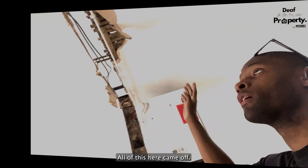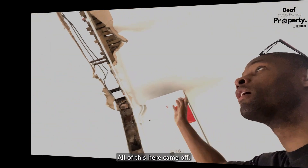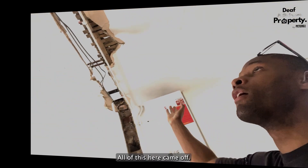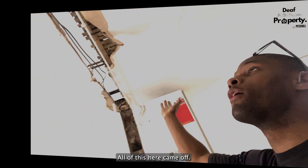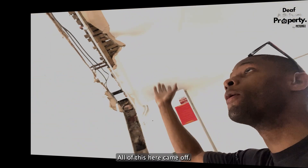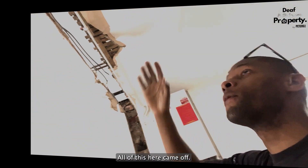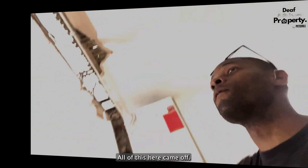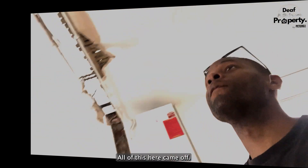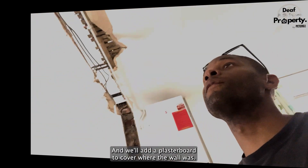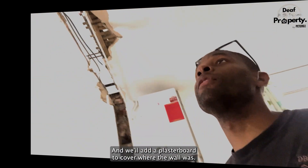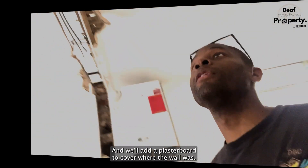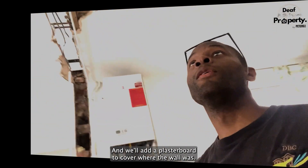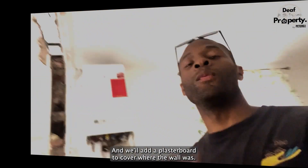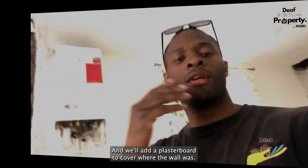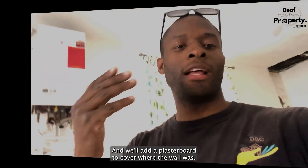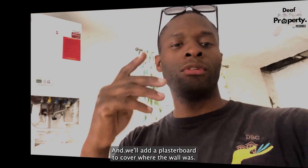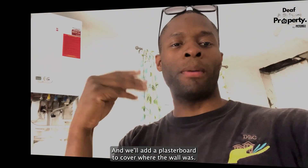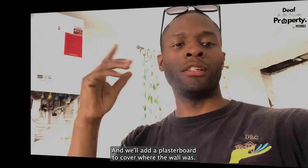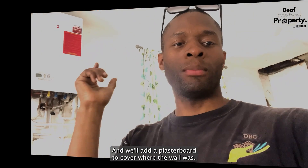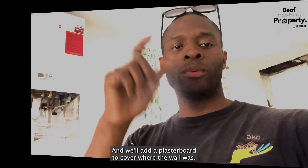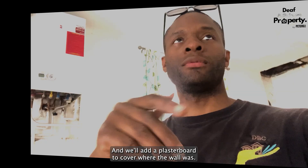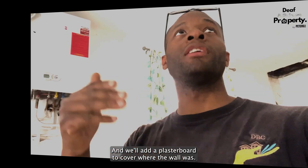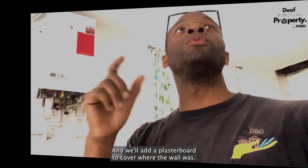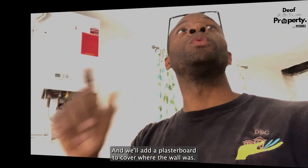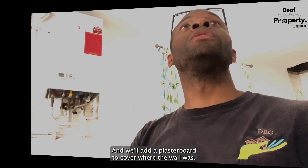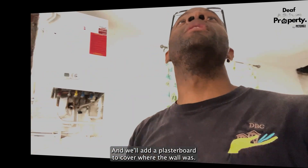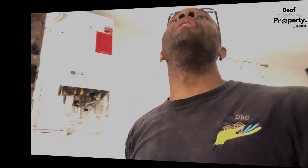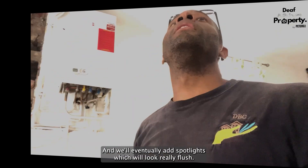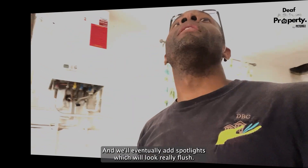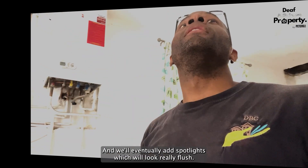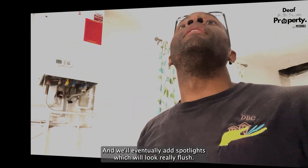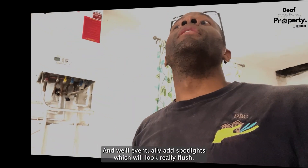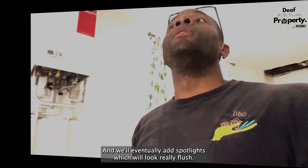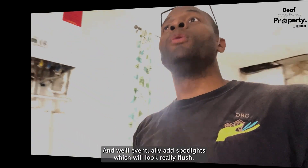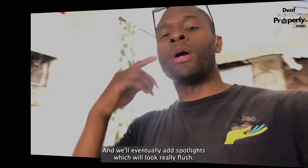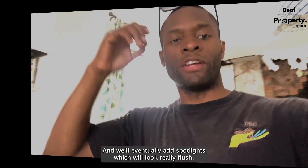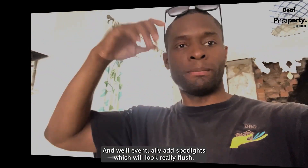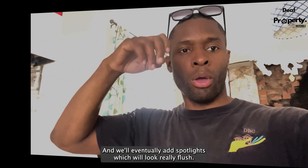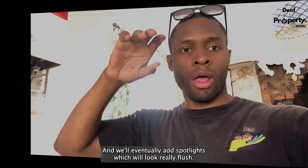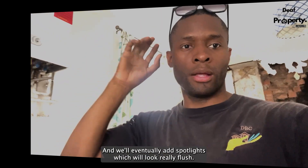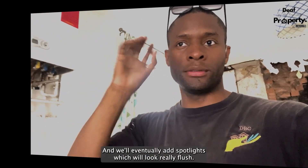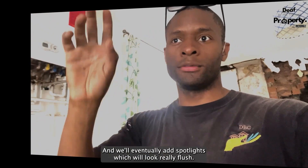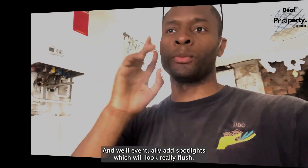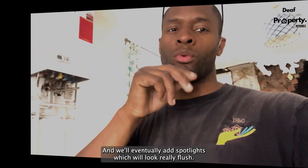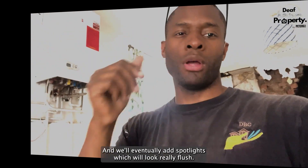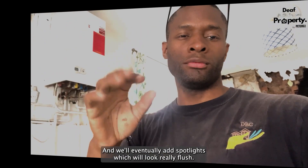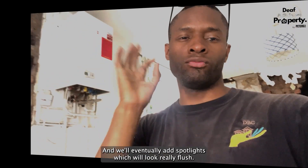All of this here came off and we'll add a plasterboard to cover where the wall was. We'll eventually add spotlights which will look really